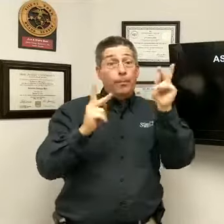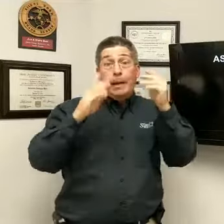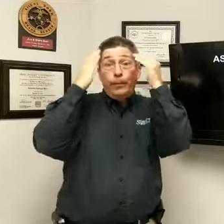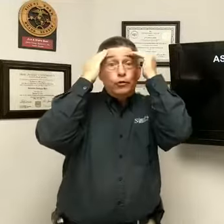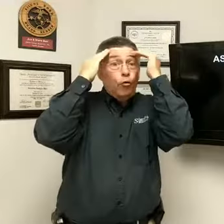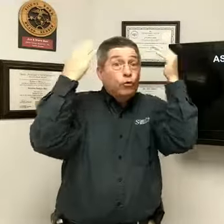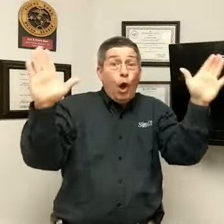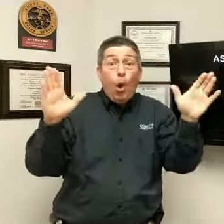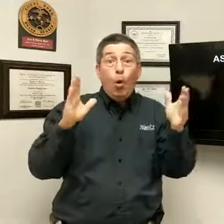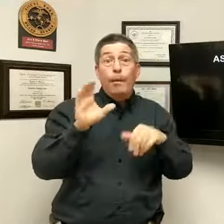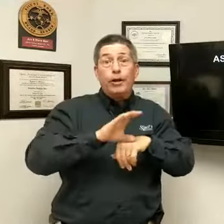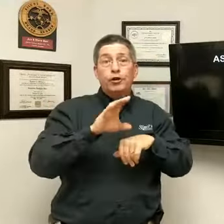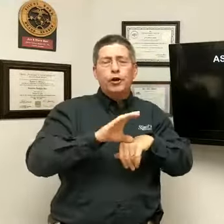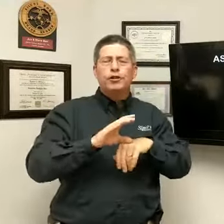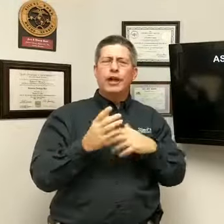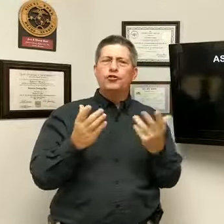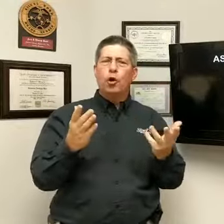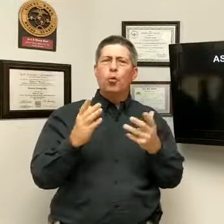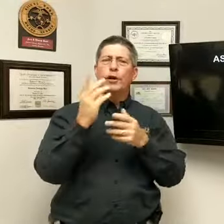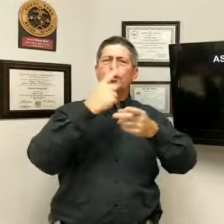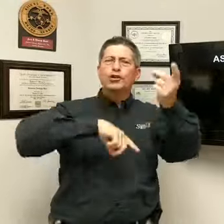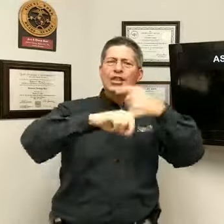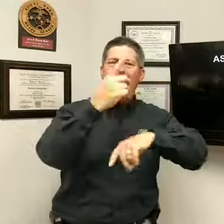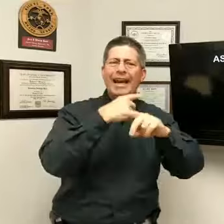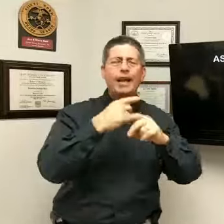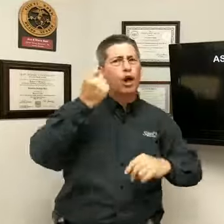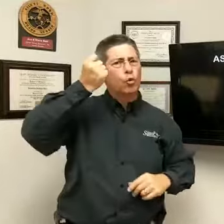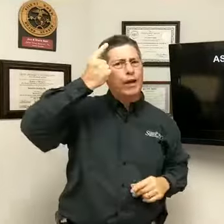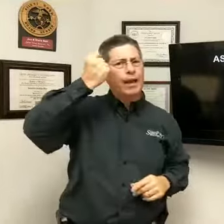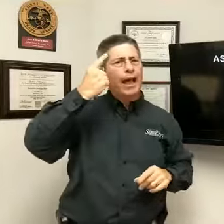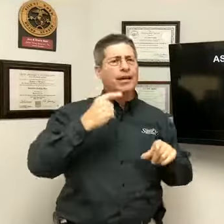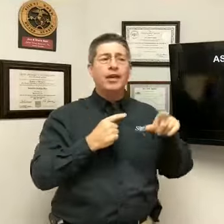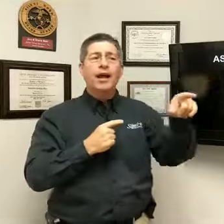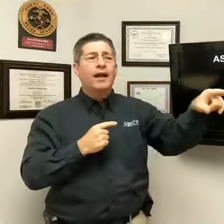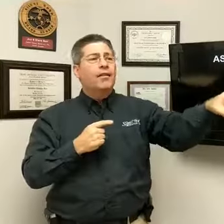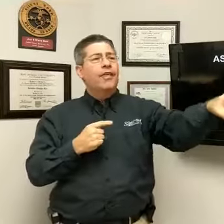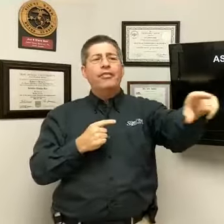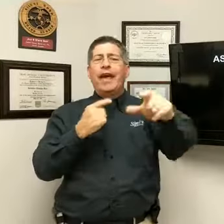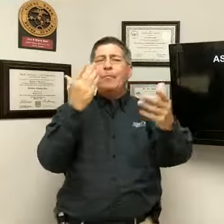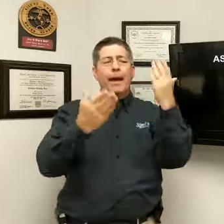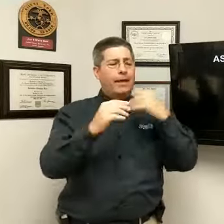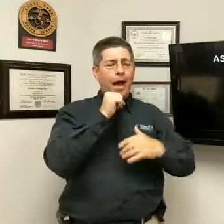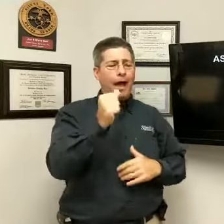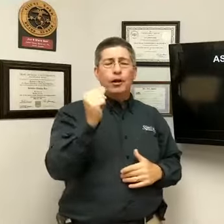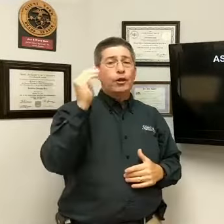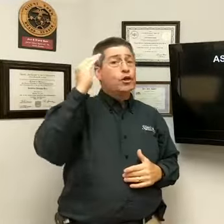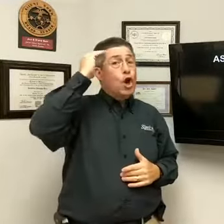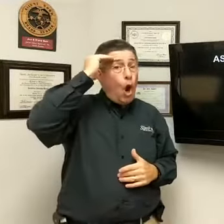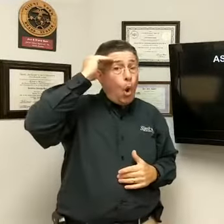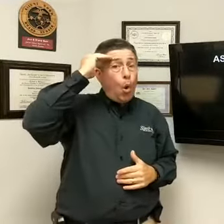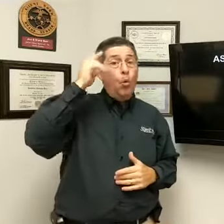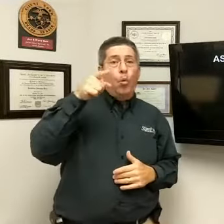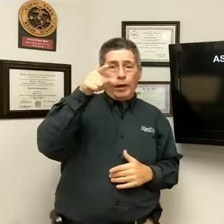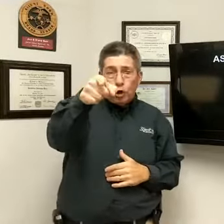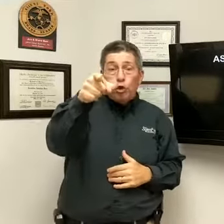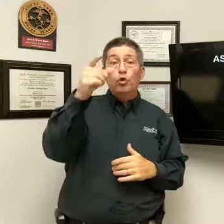people don't know about church. And so when you're signing, realize that they may not know what you